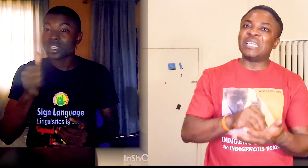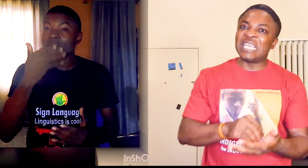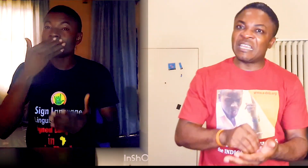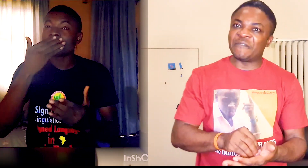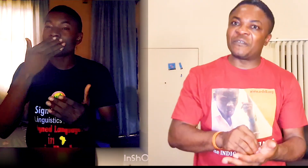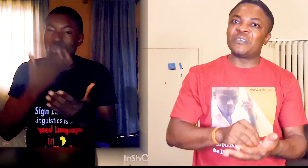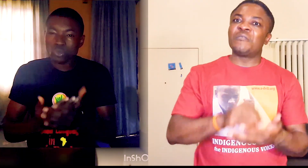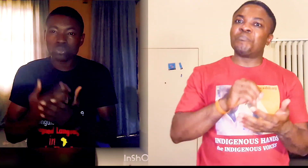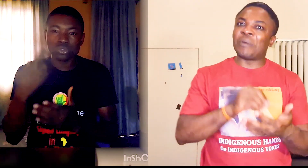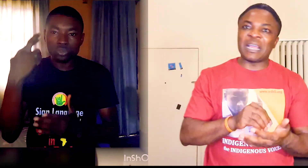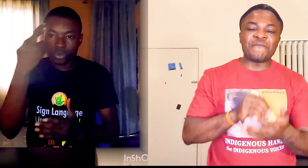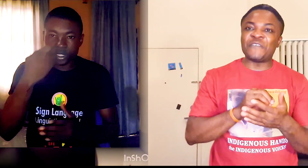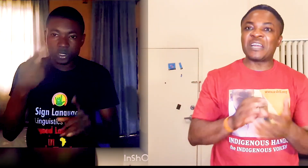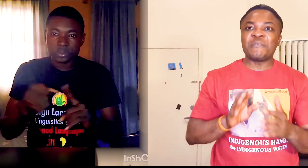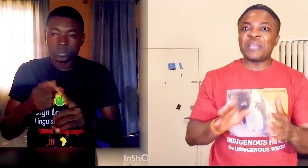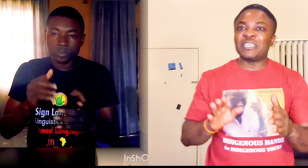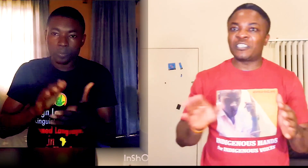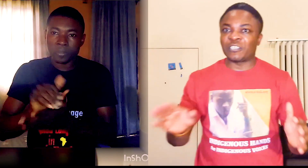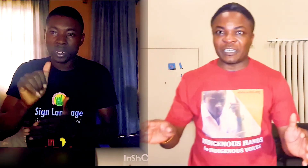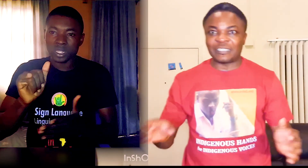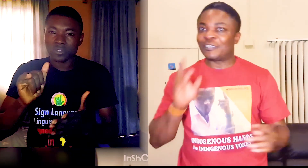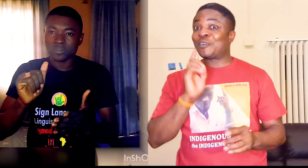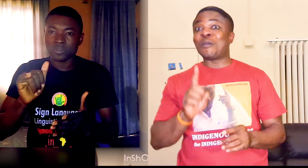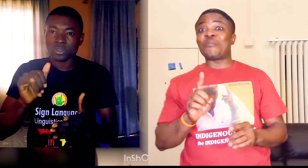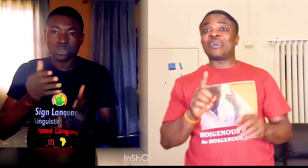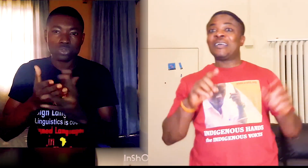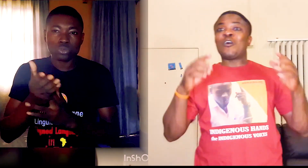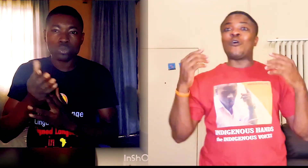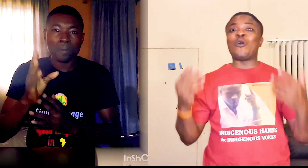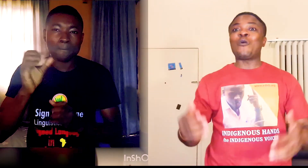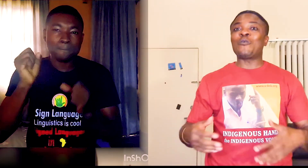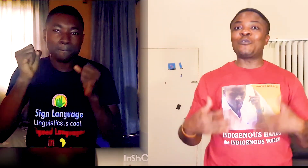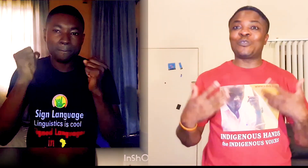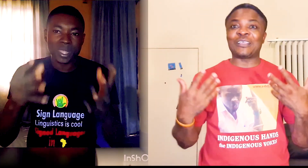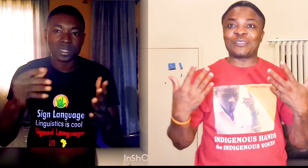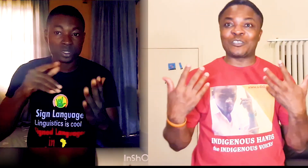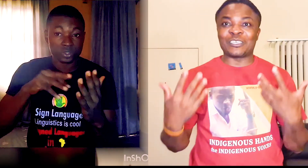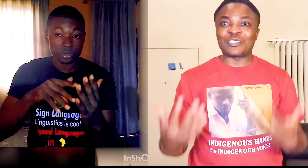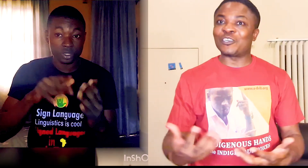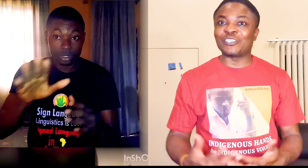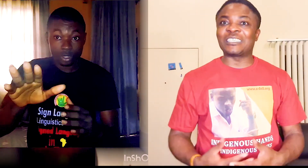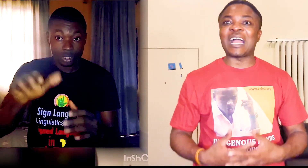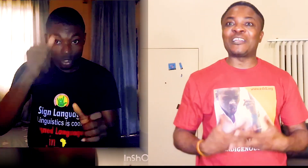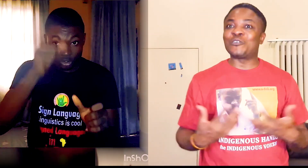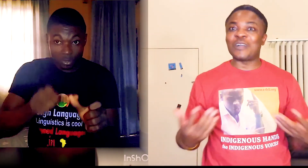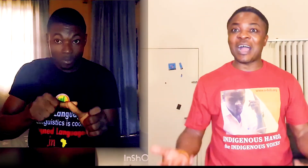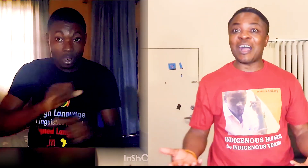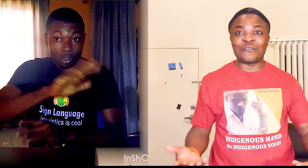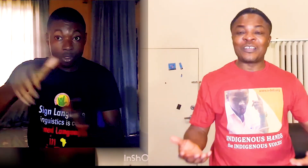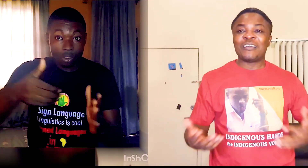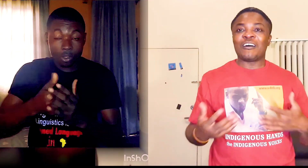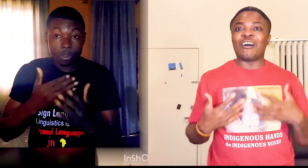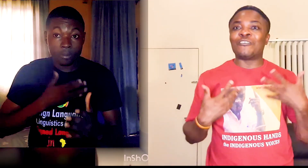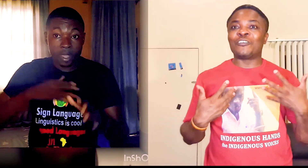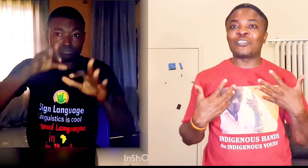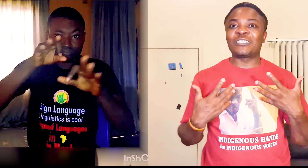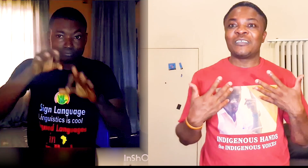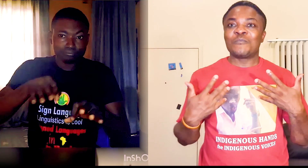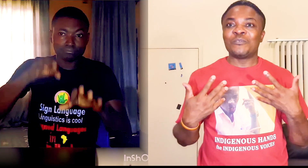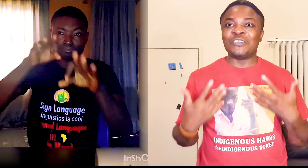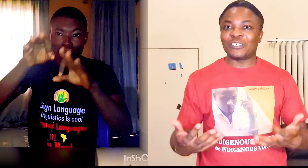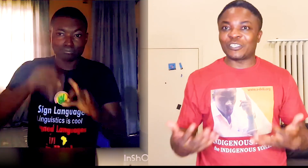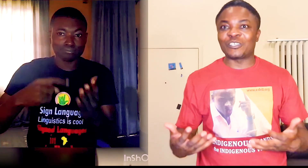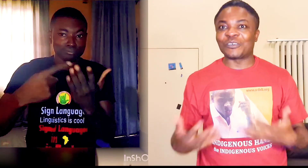to believe by very many studies. Remember, all the discussions I do have are